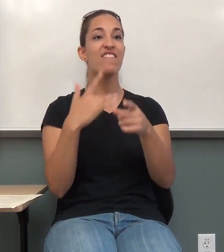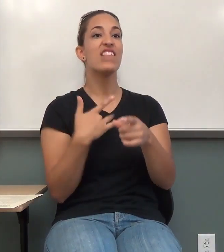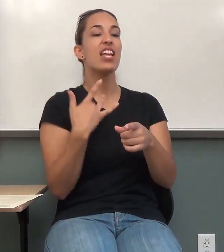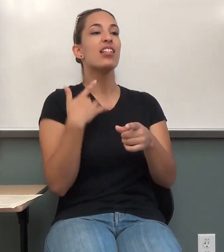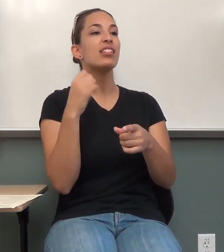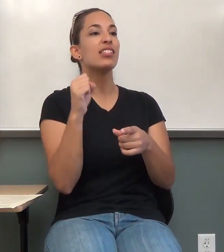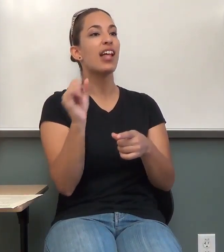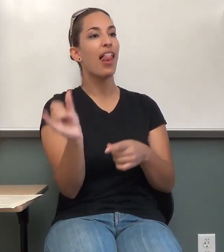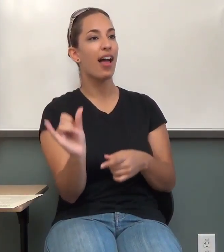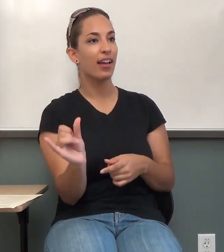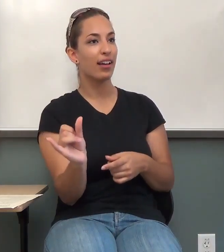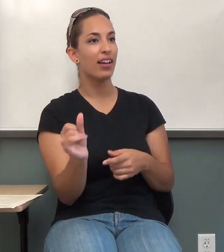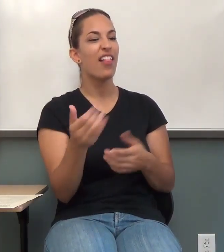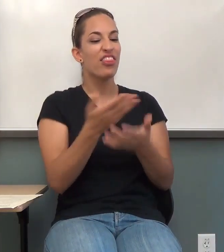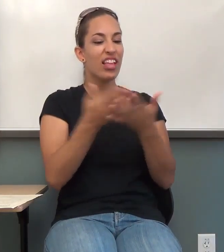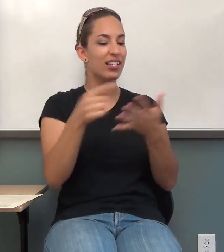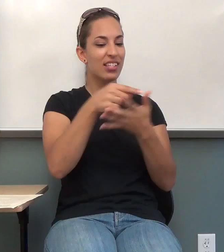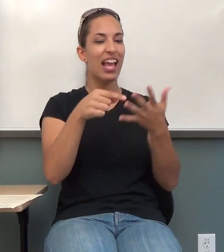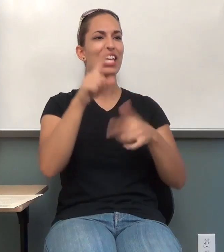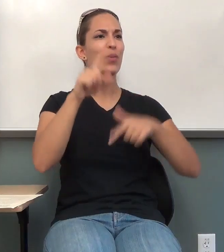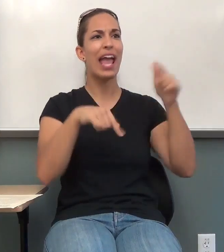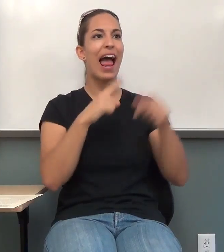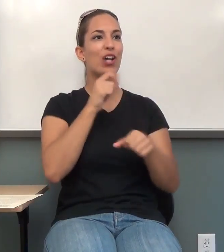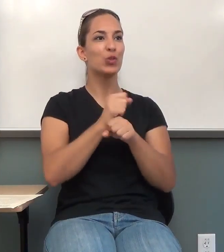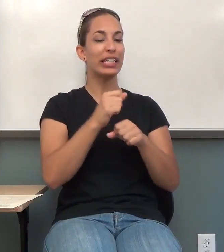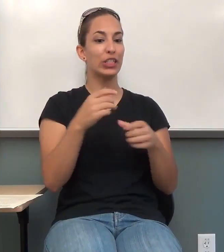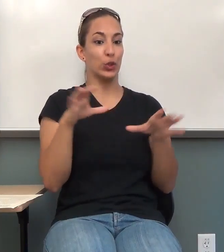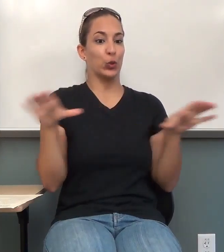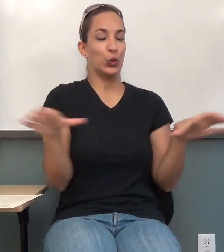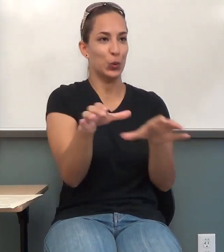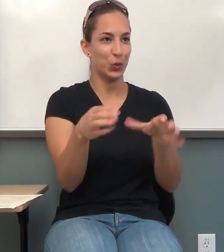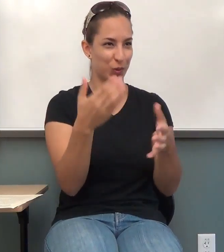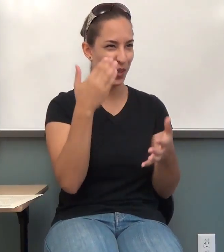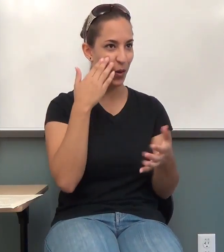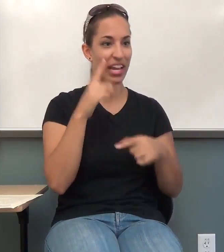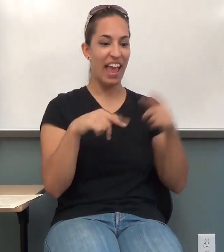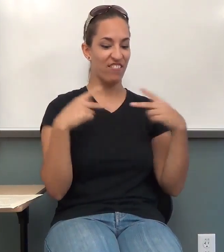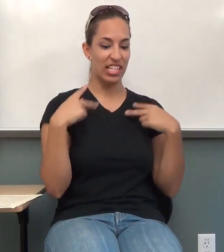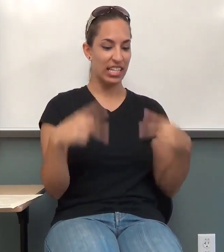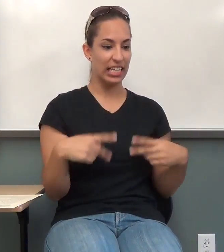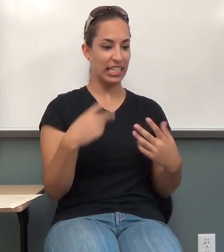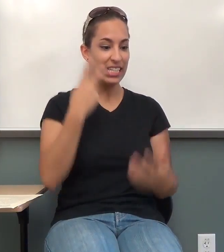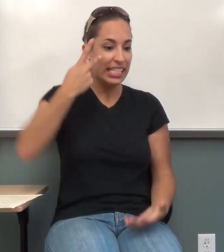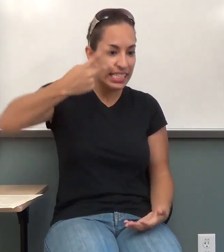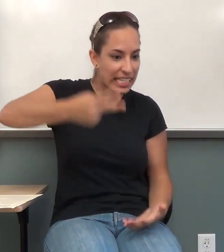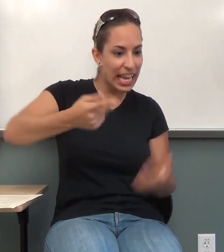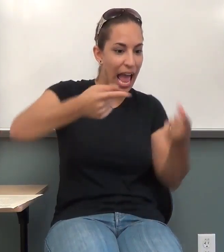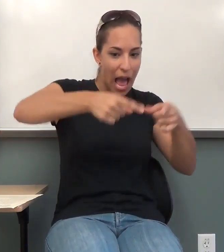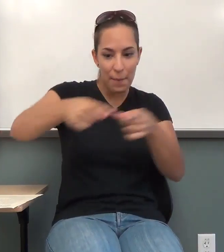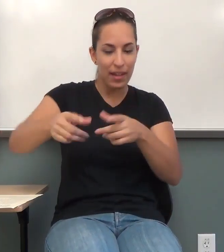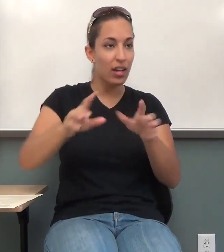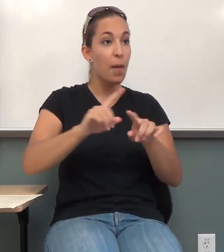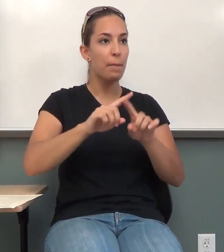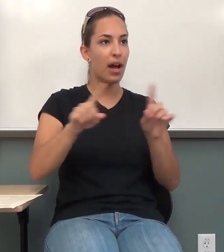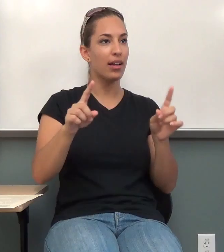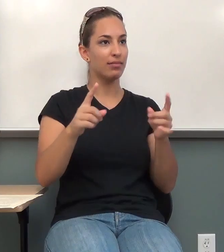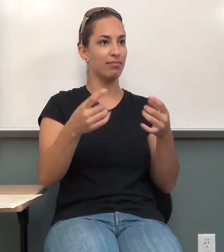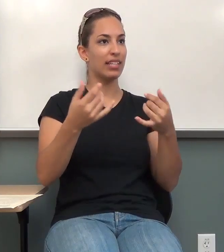Feels. Things that we can't actually do, that we can't physically see happen, but are still actions in some